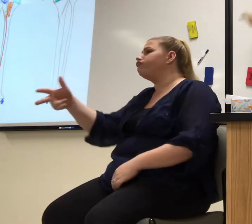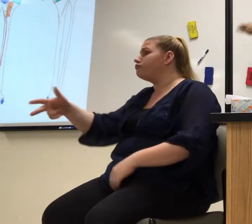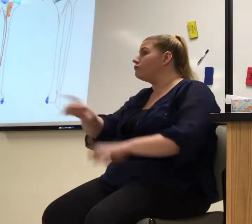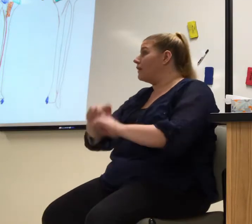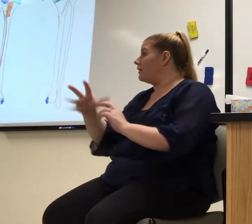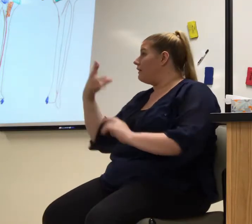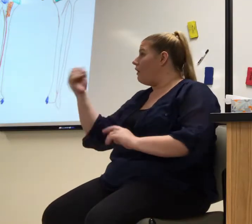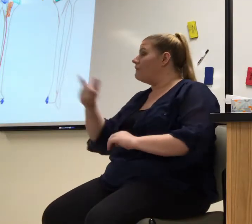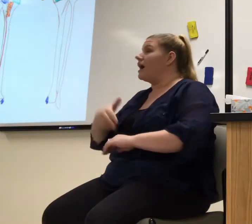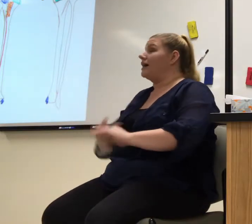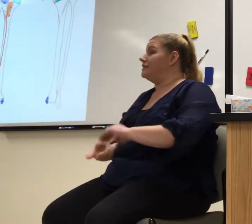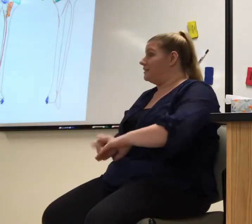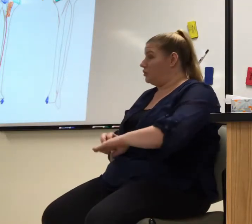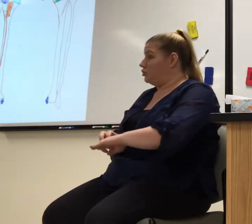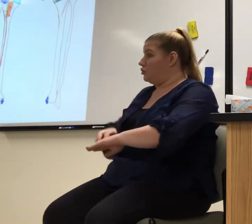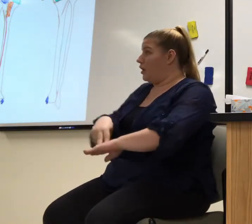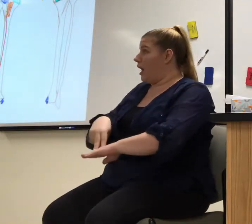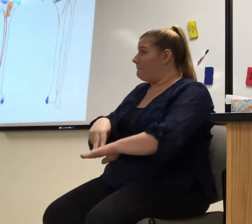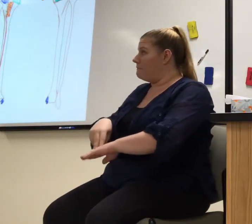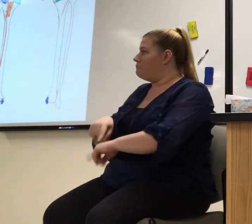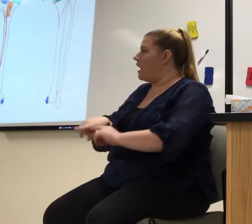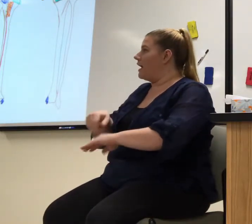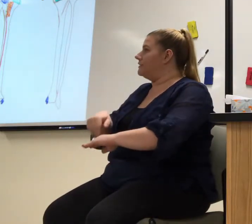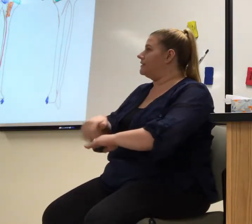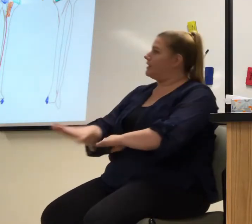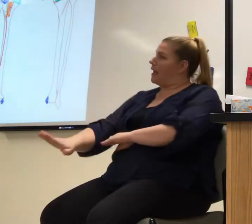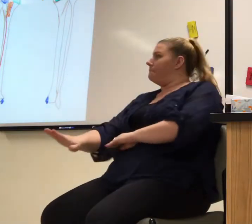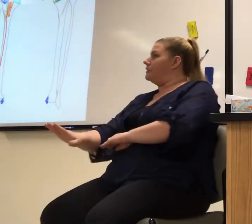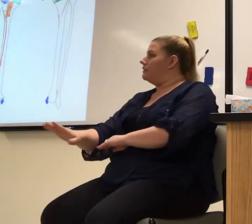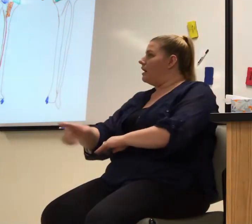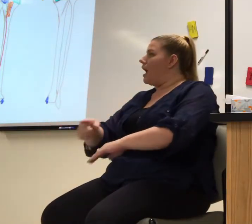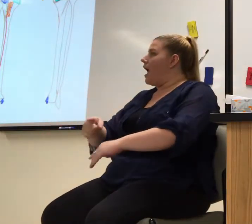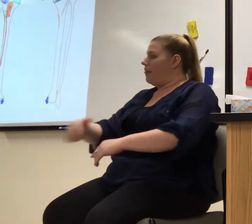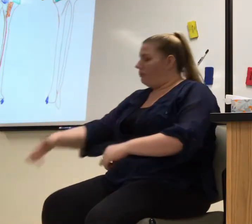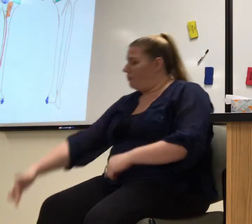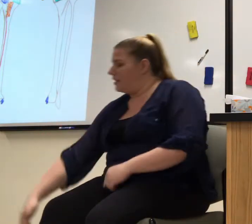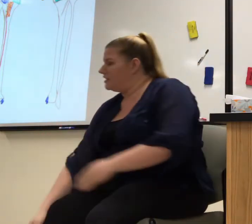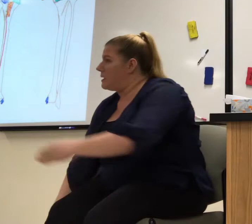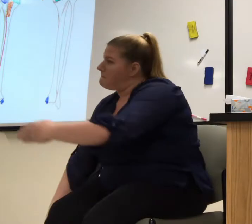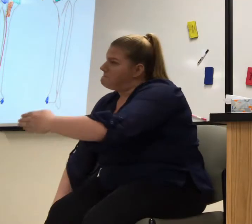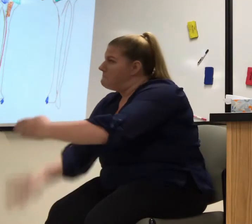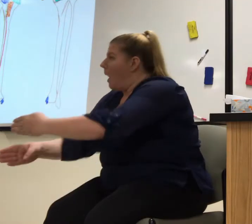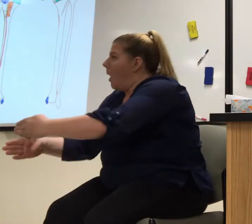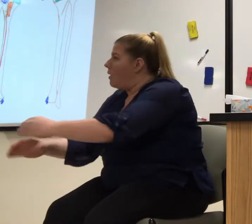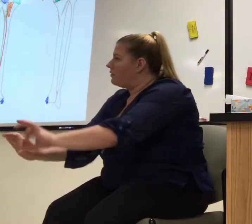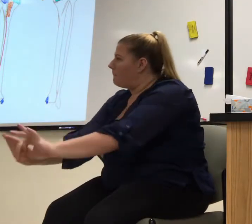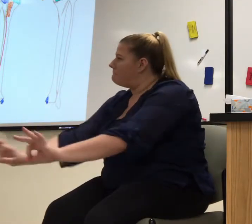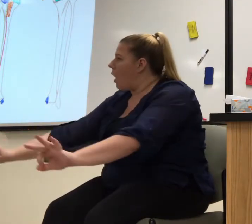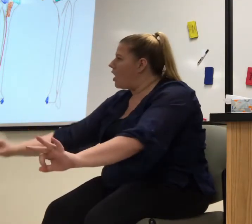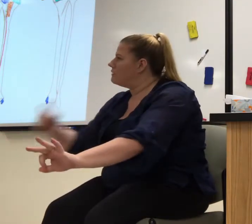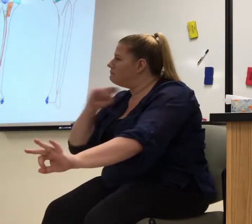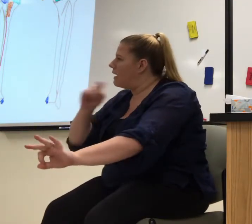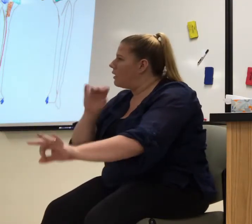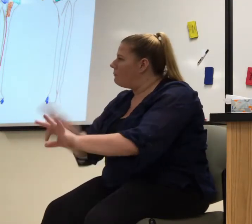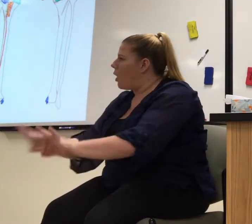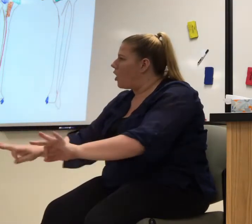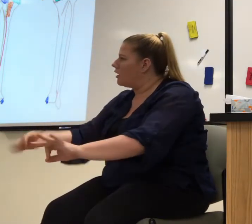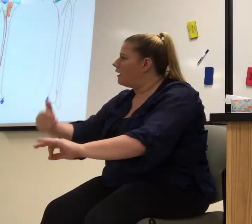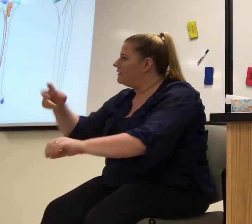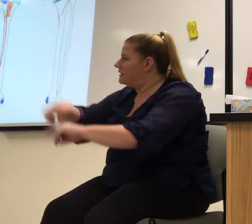I mean, look at the fibula. It's just a stick, but it has a head and then the other end. I want you to know the two ends,